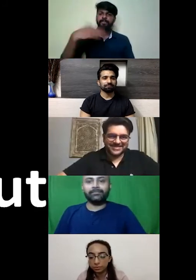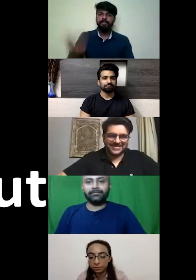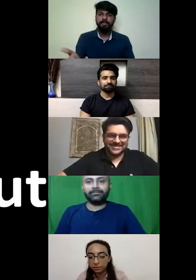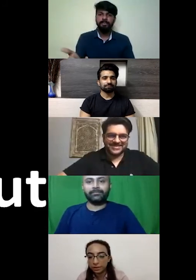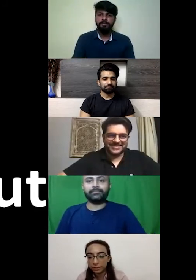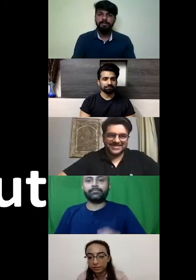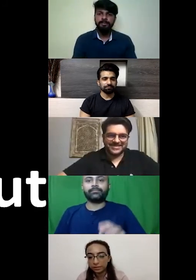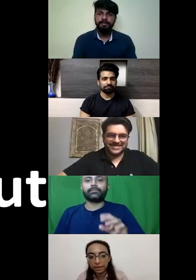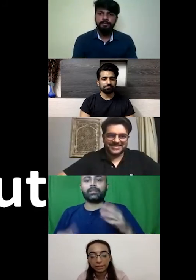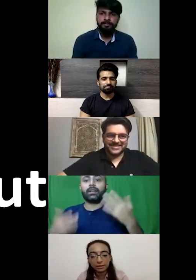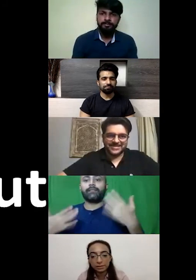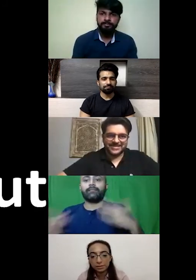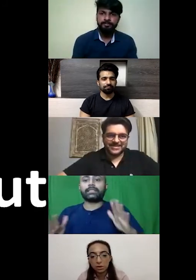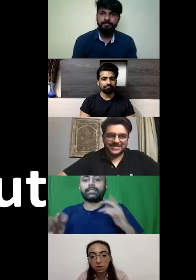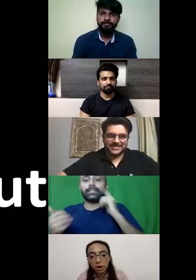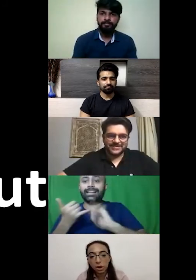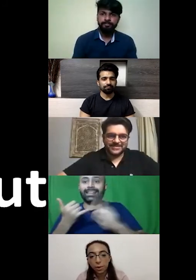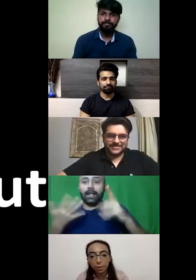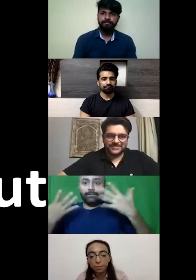Good. All right. Next.